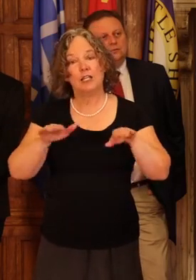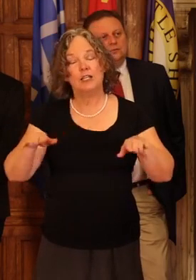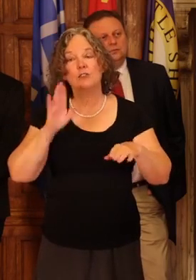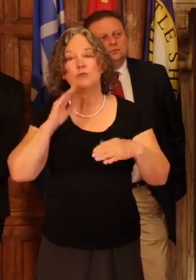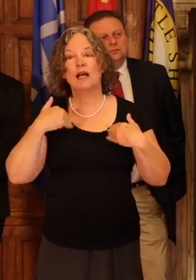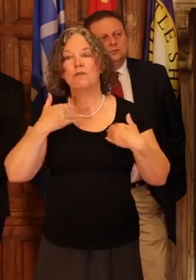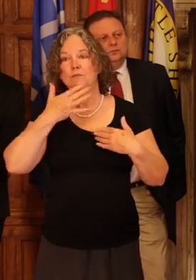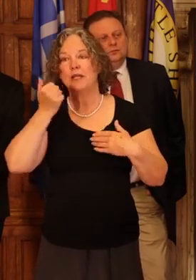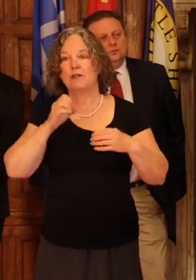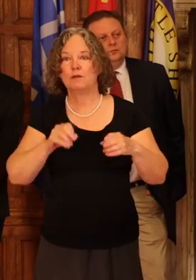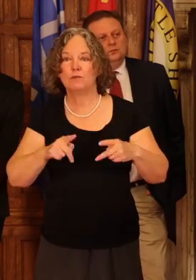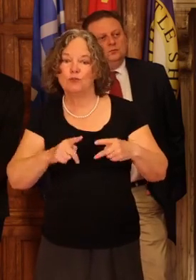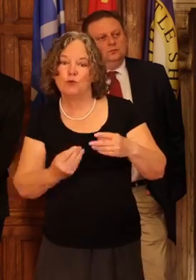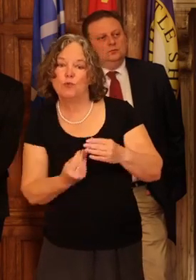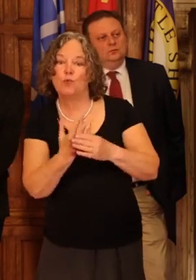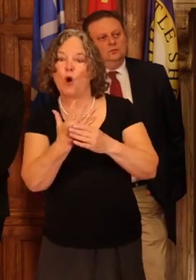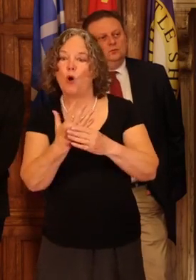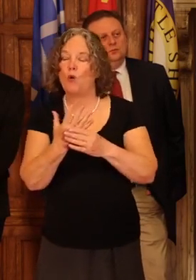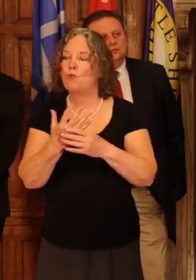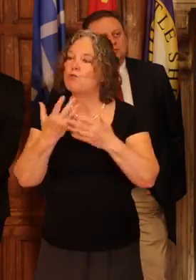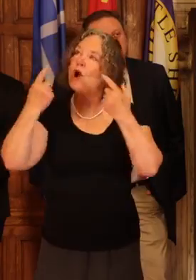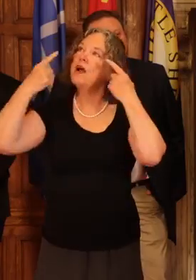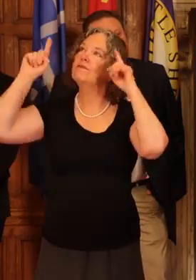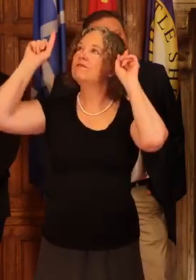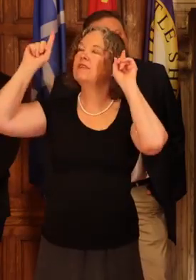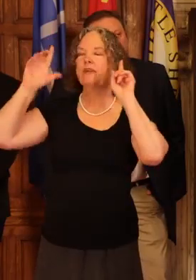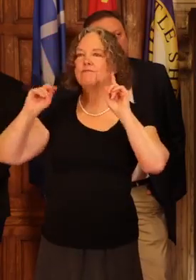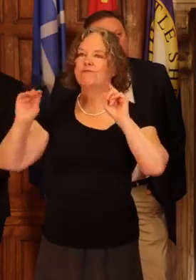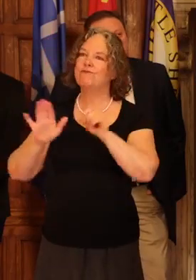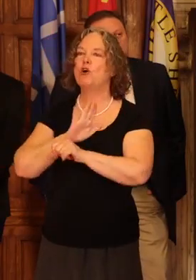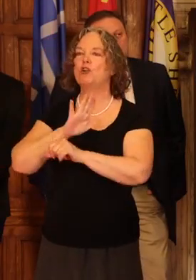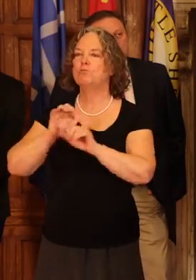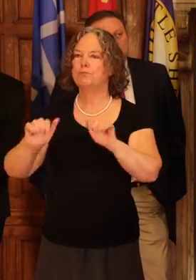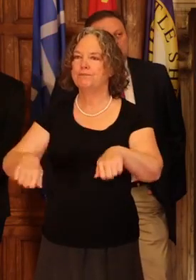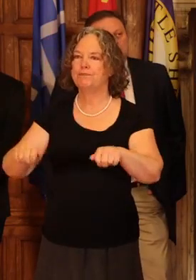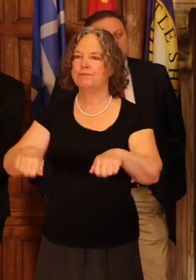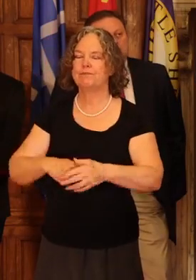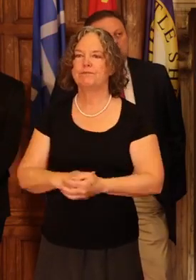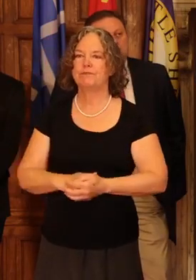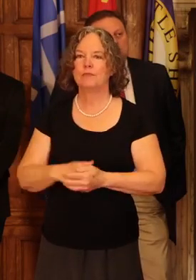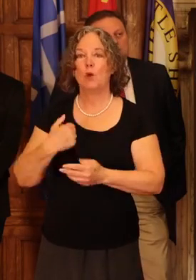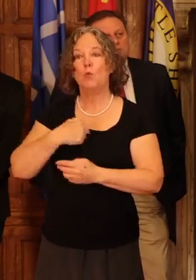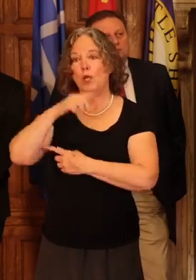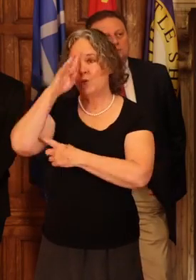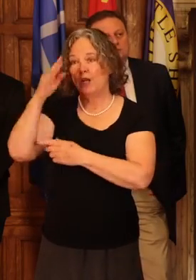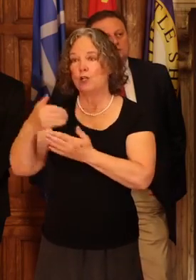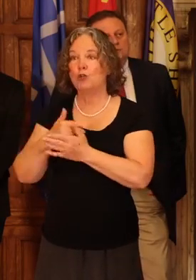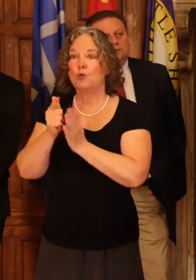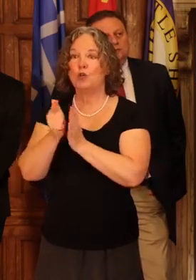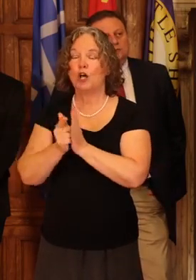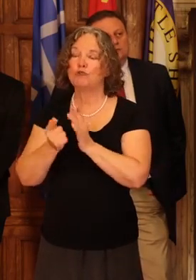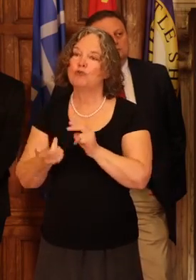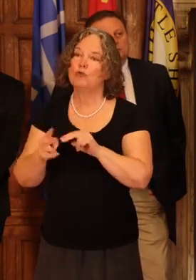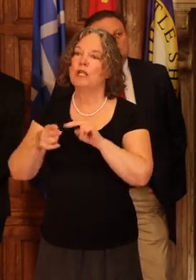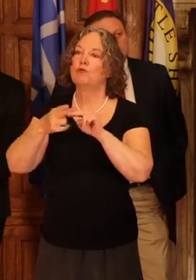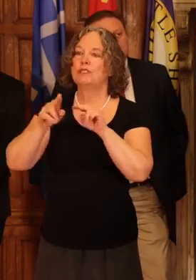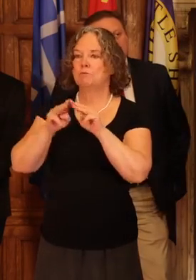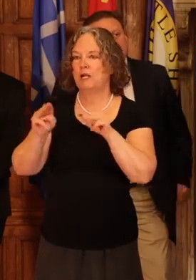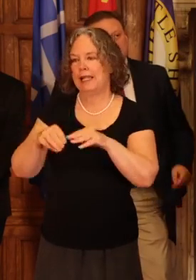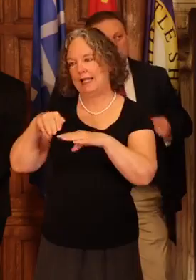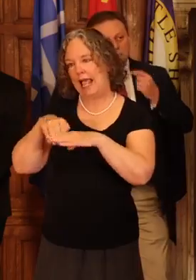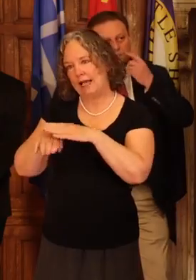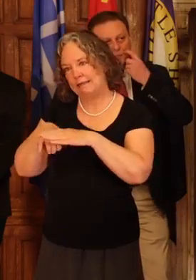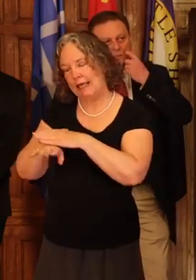learn, thrive, and reach their full potential. We created new laws to increase Montanans'